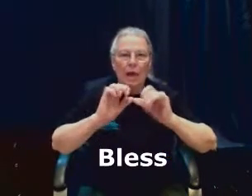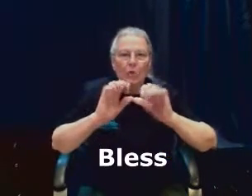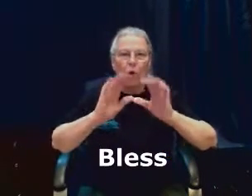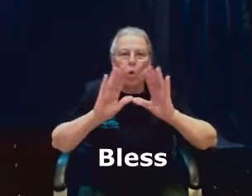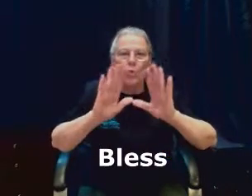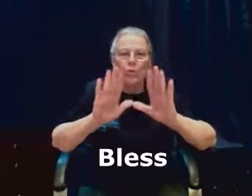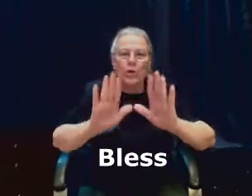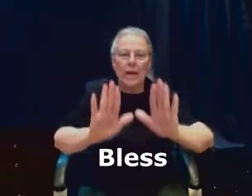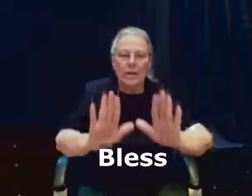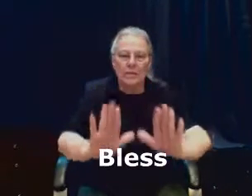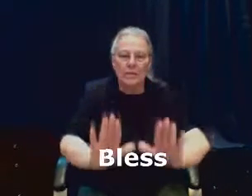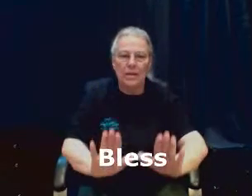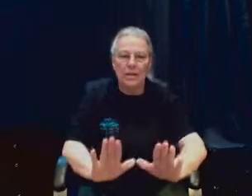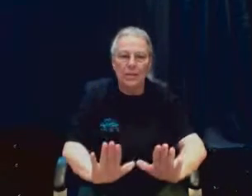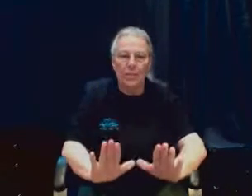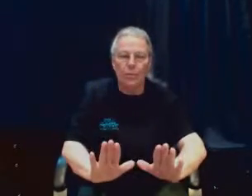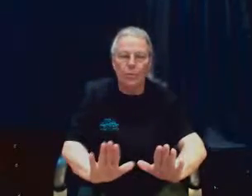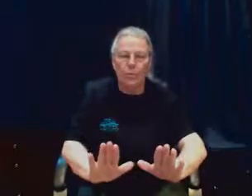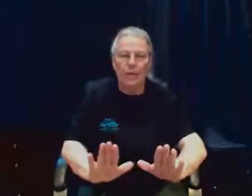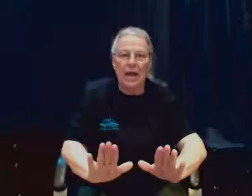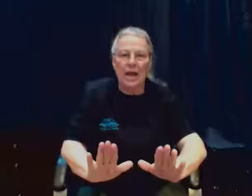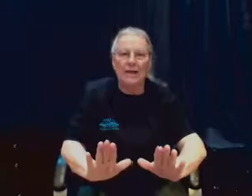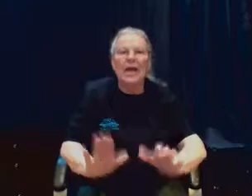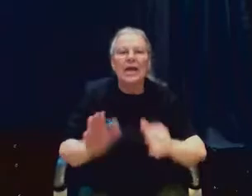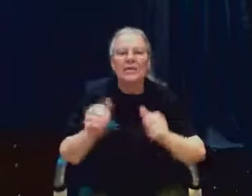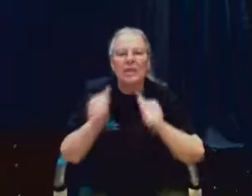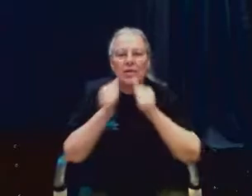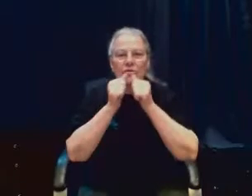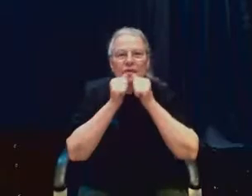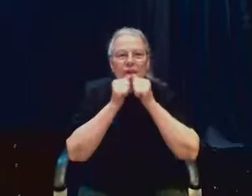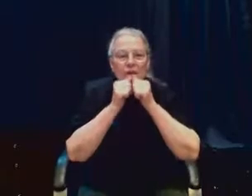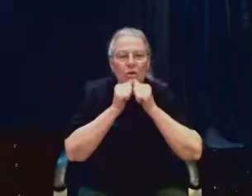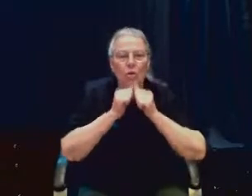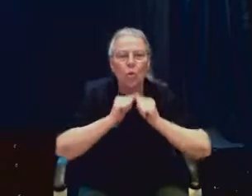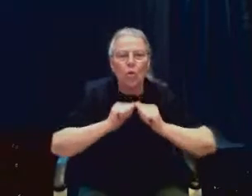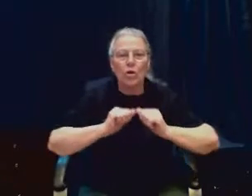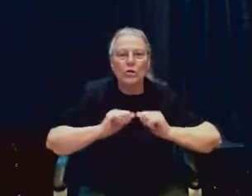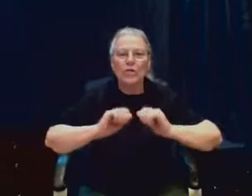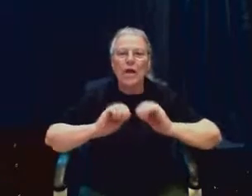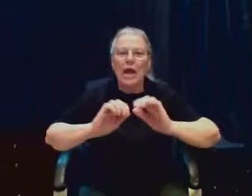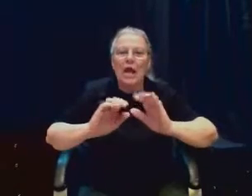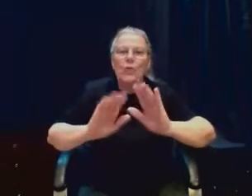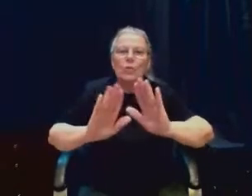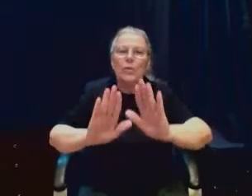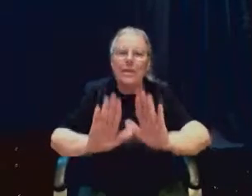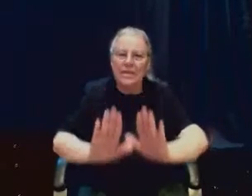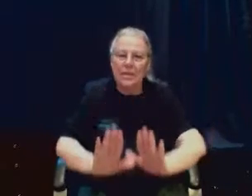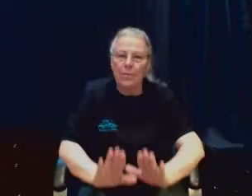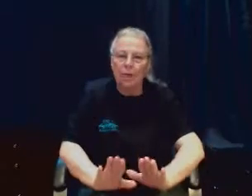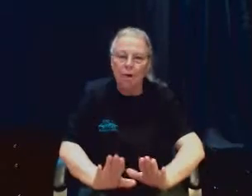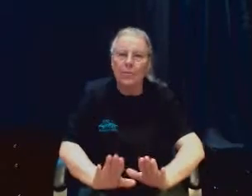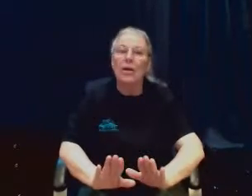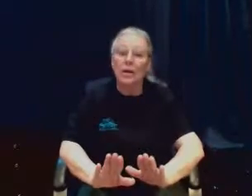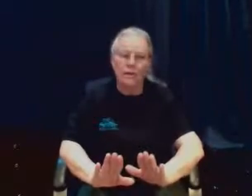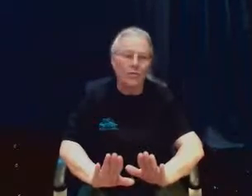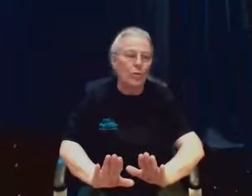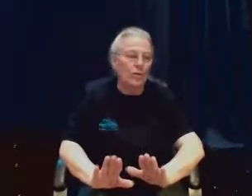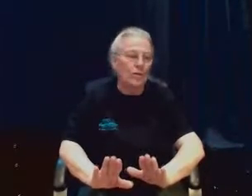out, open your hands, and pull them down. It's like you're taking your words and you're placing them on another person.